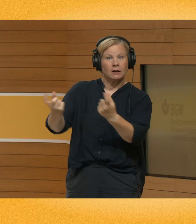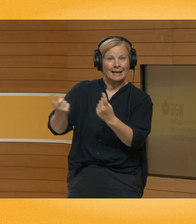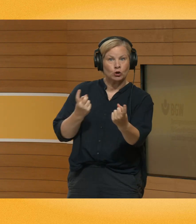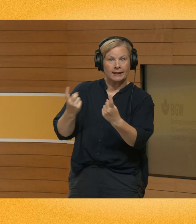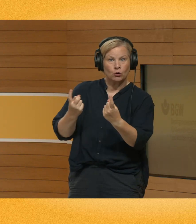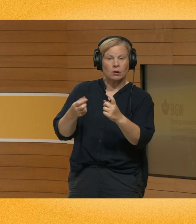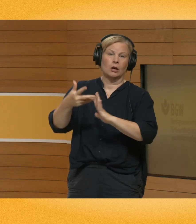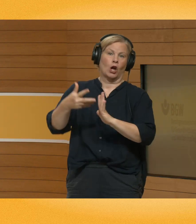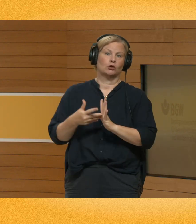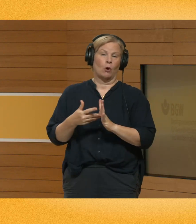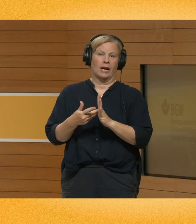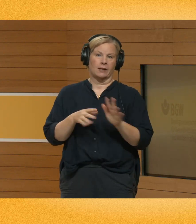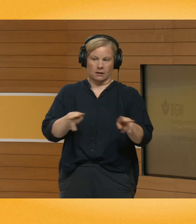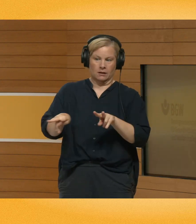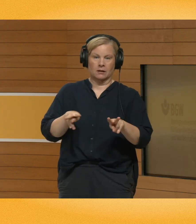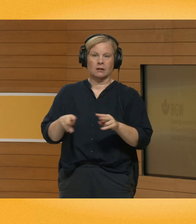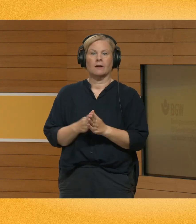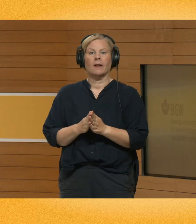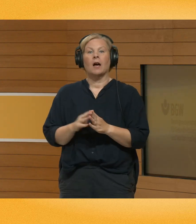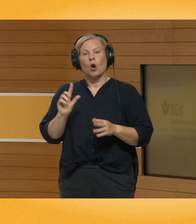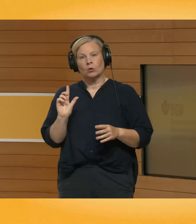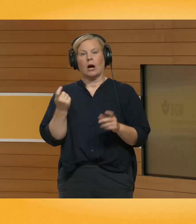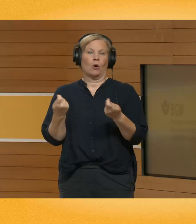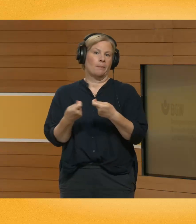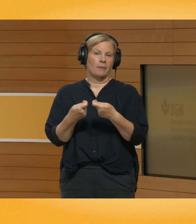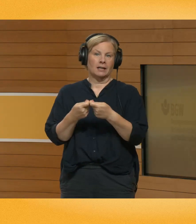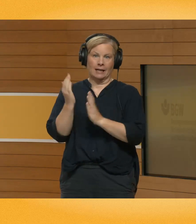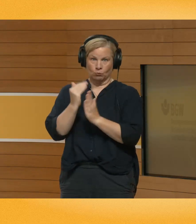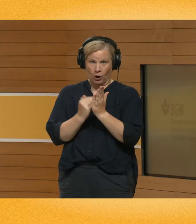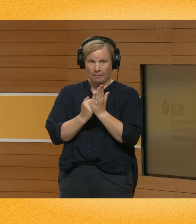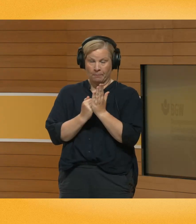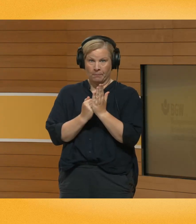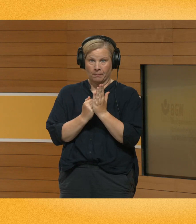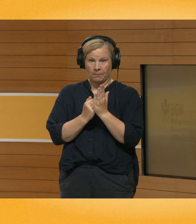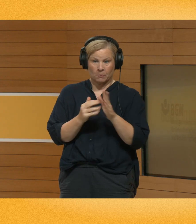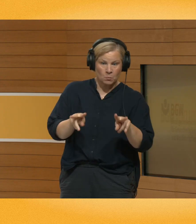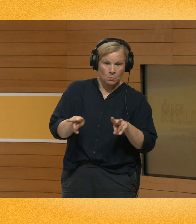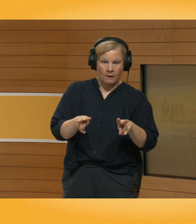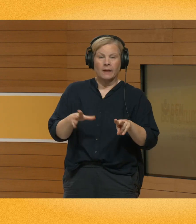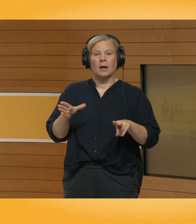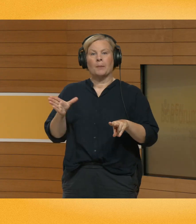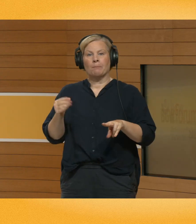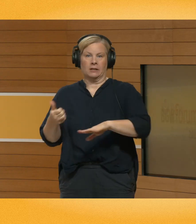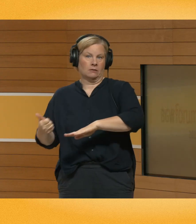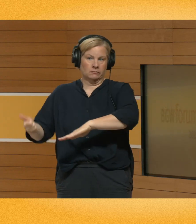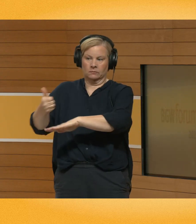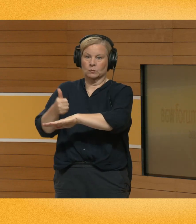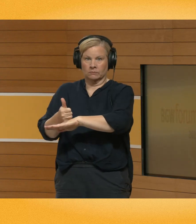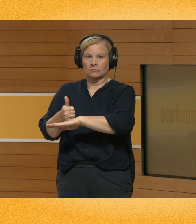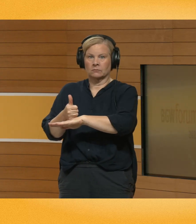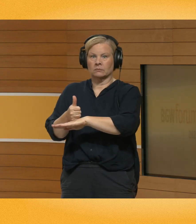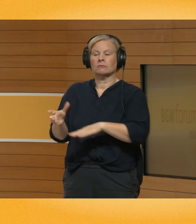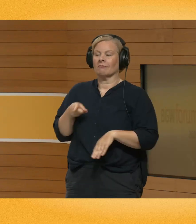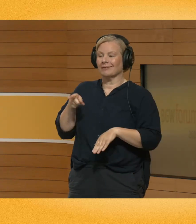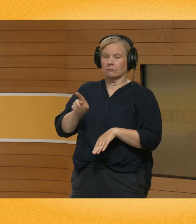with the chief nursing officer at her hospital. Welcome, Marion. And then last but not least, I'm